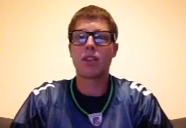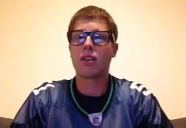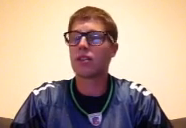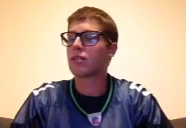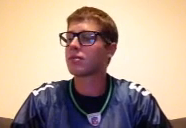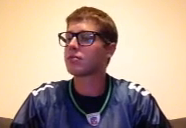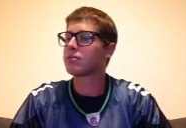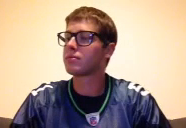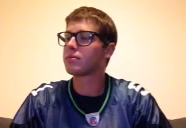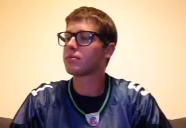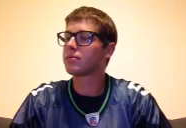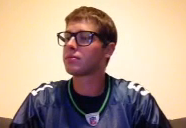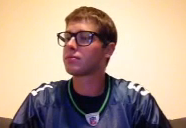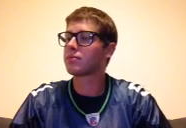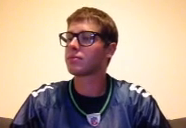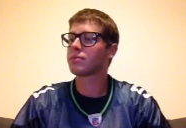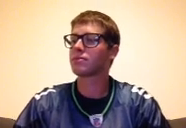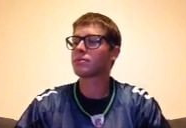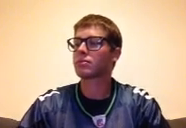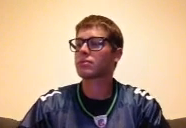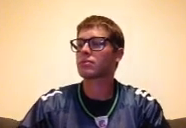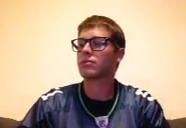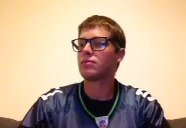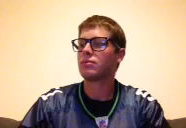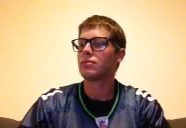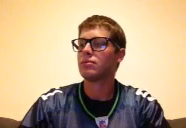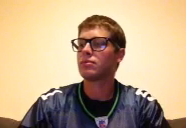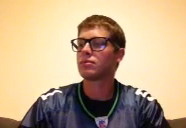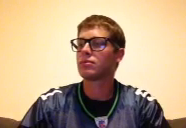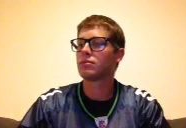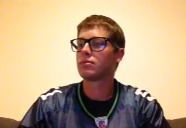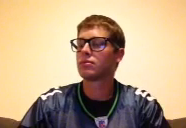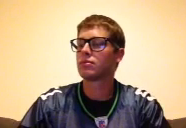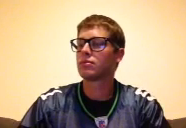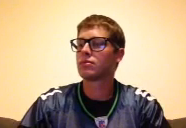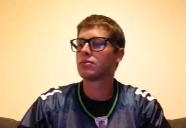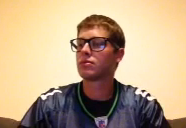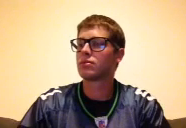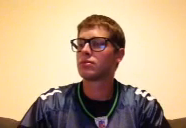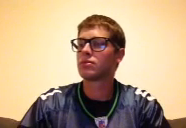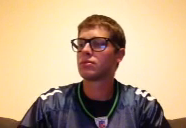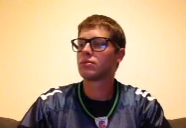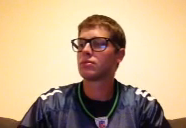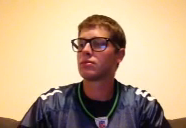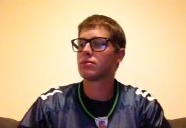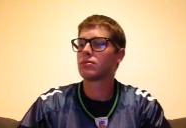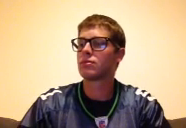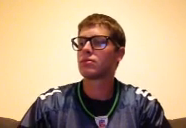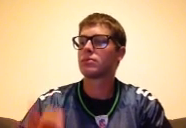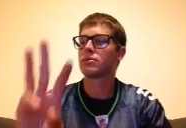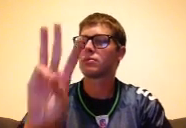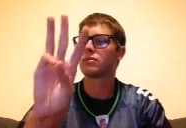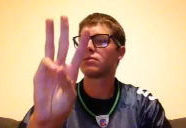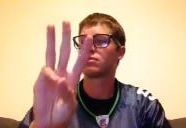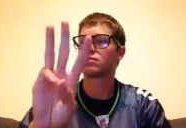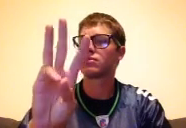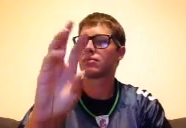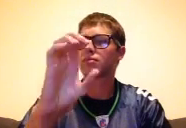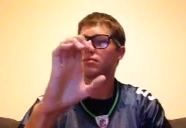ESPN College Game Day, built by the Home Depot, Saturday. Hey, are you hibernating? Ticket Oak? I'm not a Bear